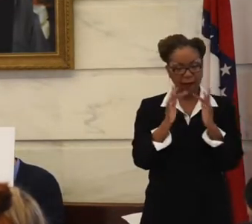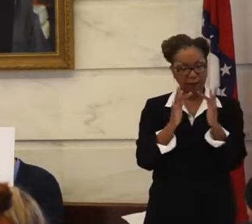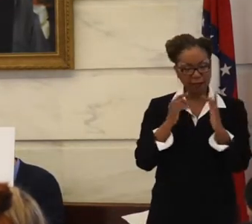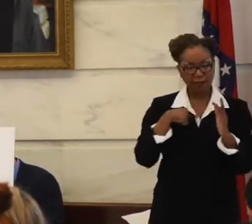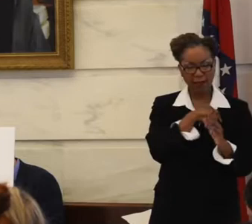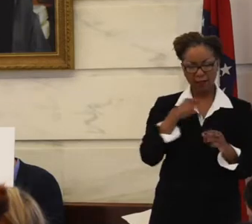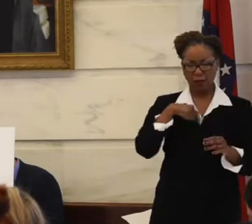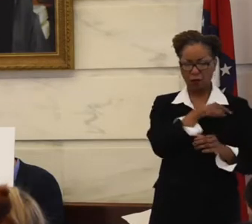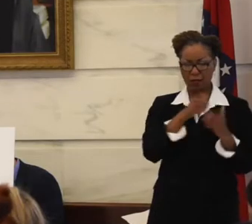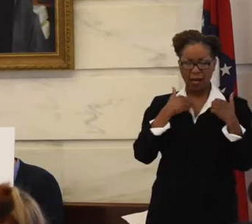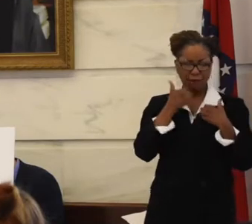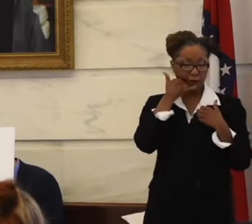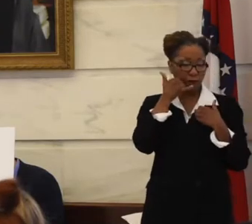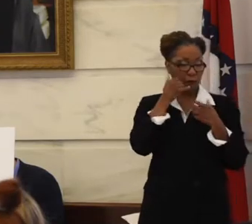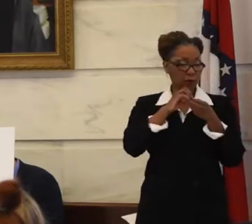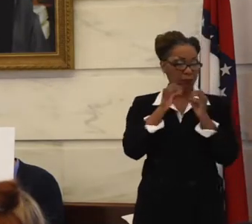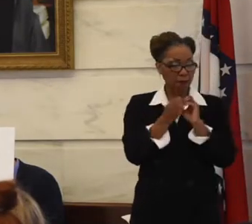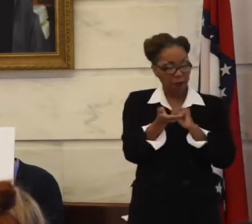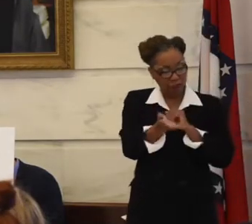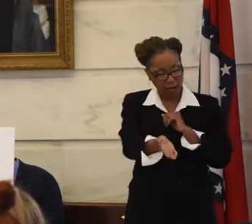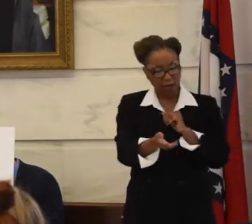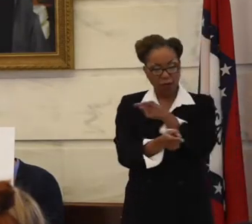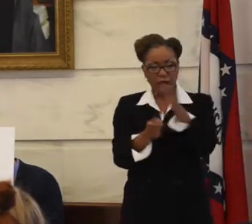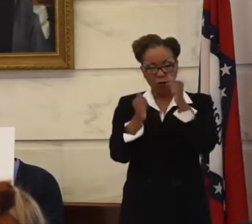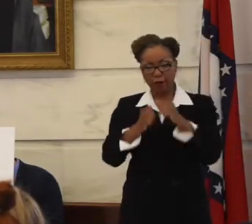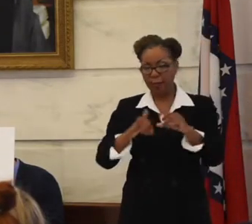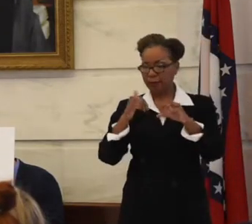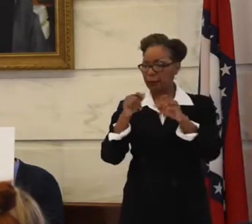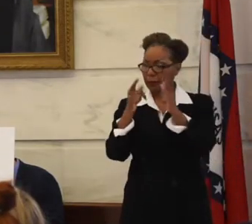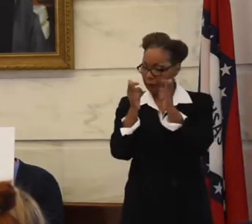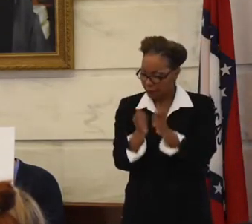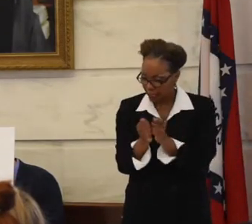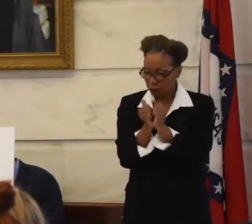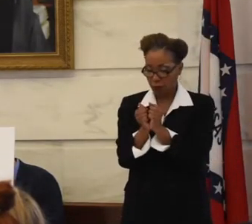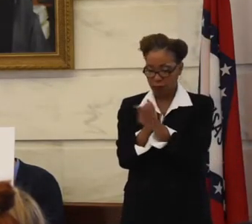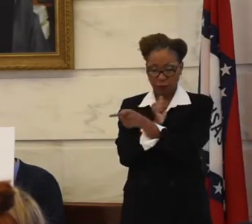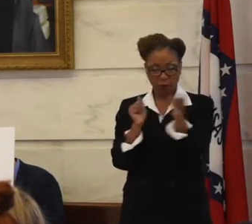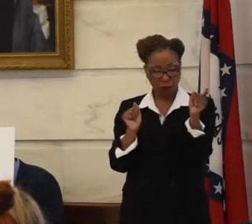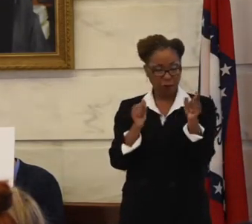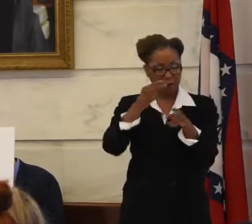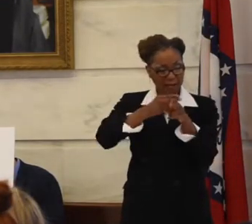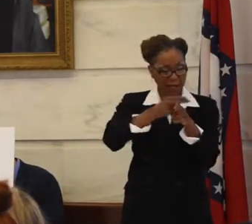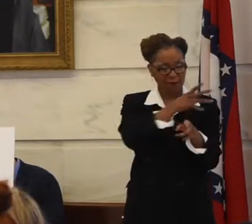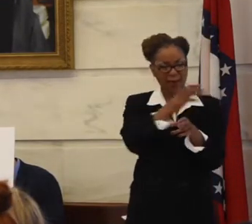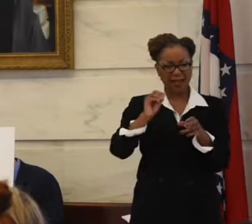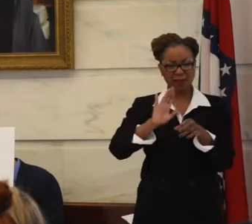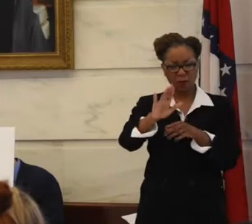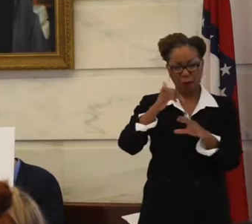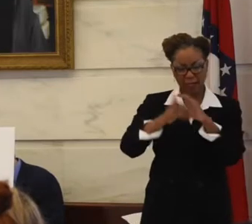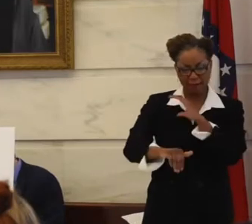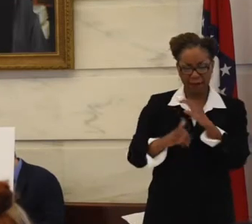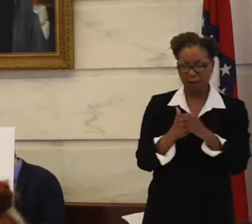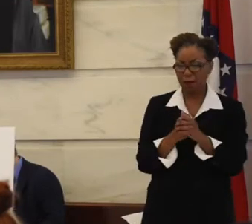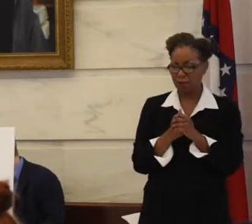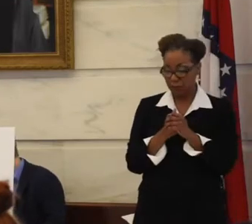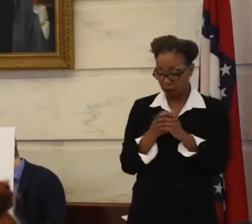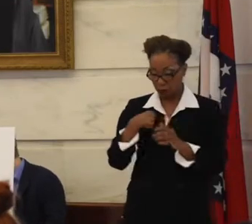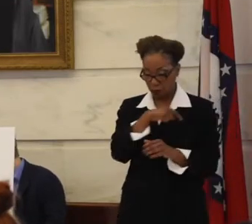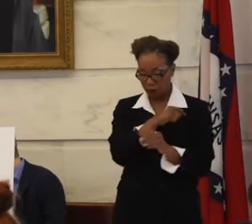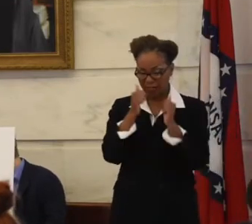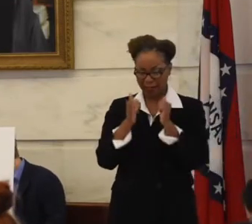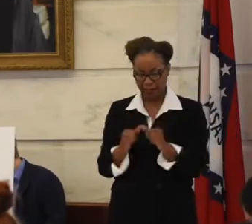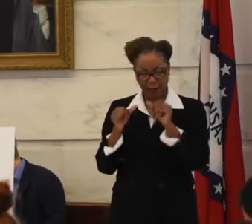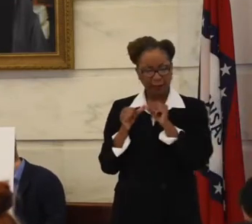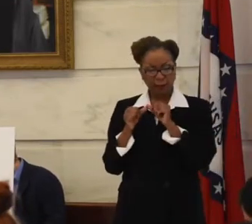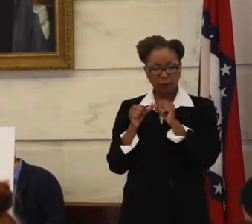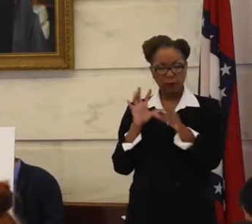contact us. We have a phone number on there. You can send a text with your name and your email address so that we can